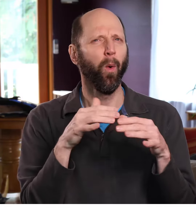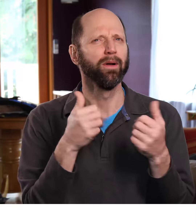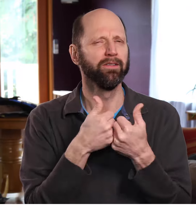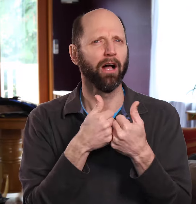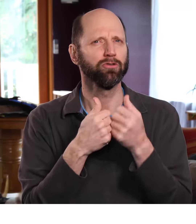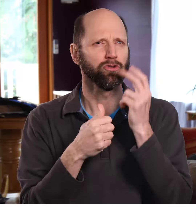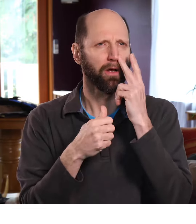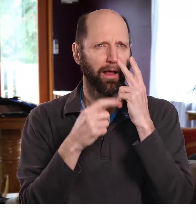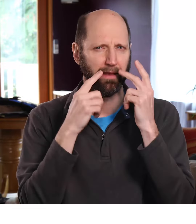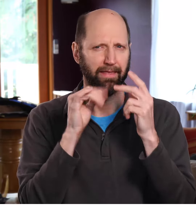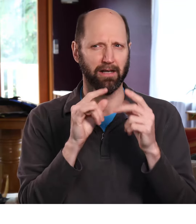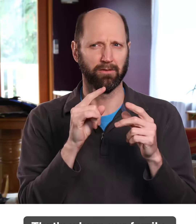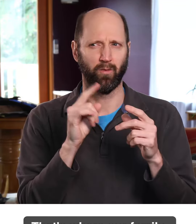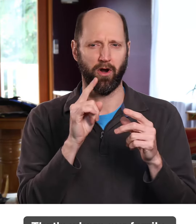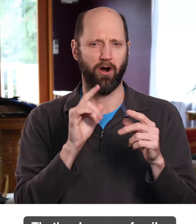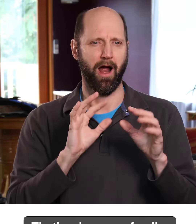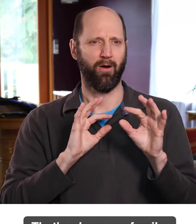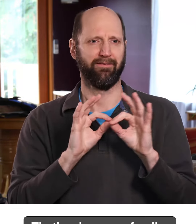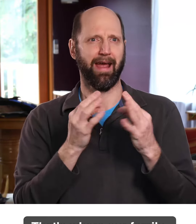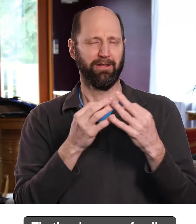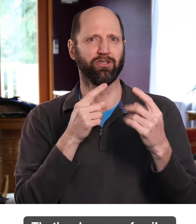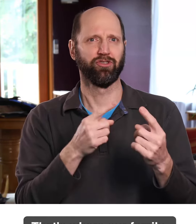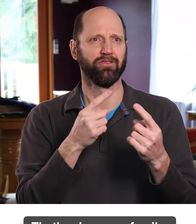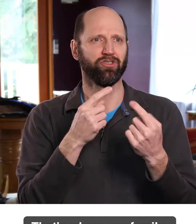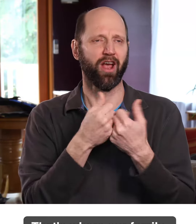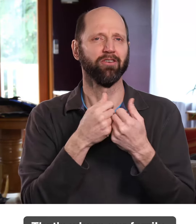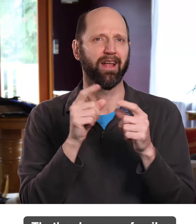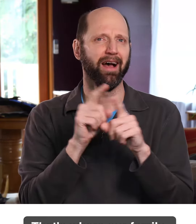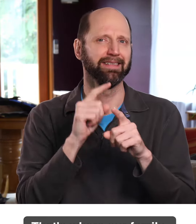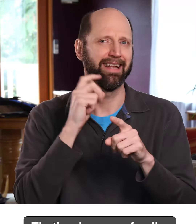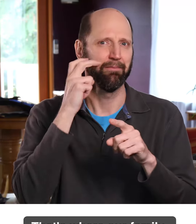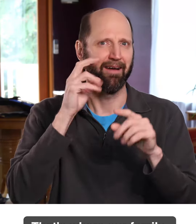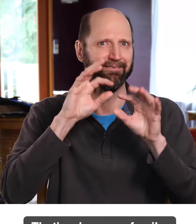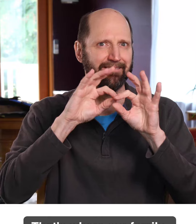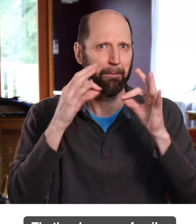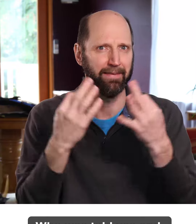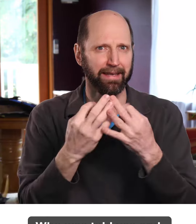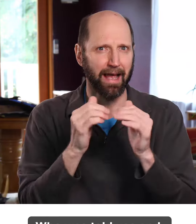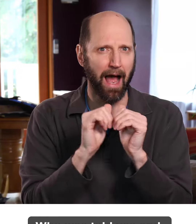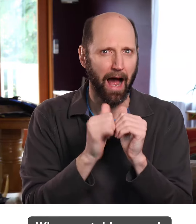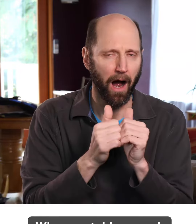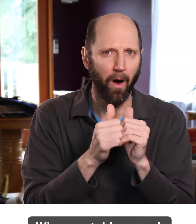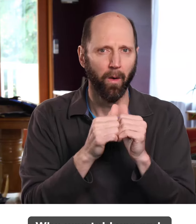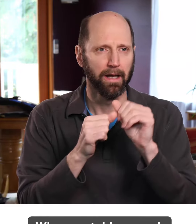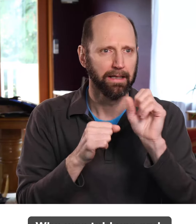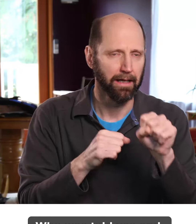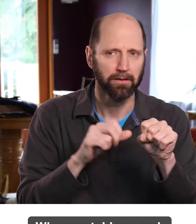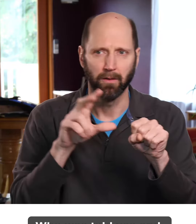challenge. That's where our family struggled as a deafblind family. Who was told yes and who